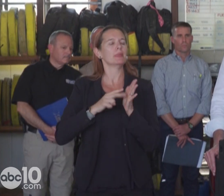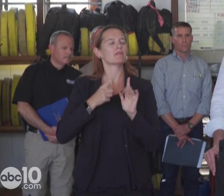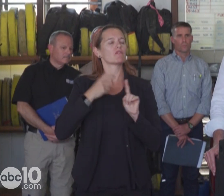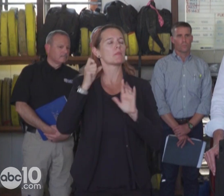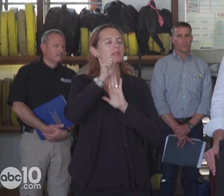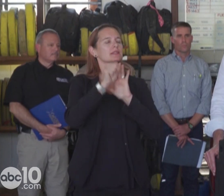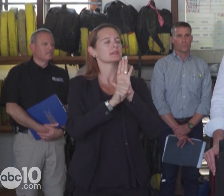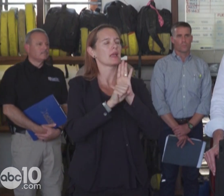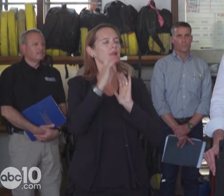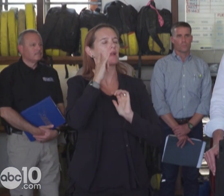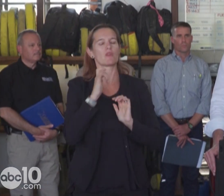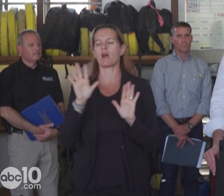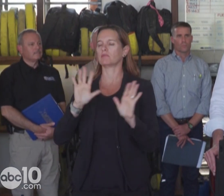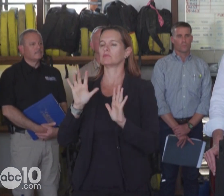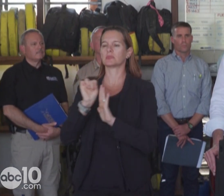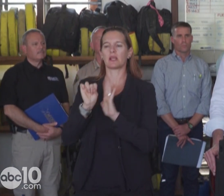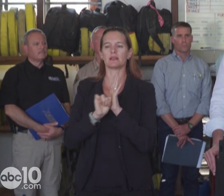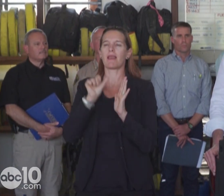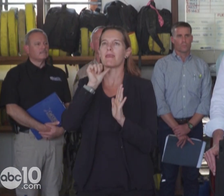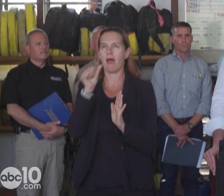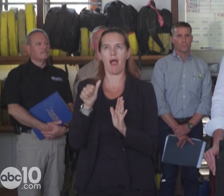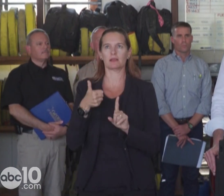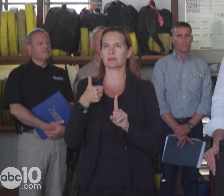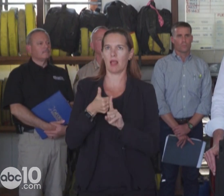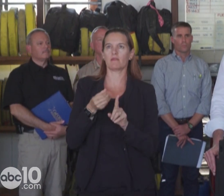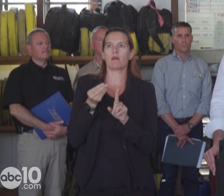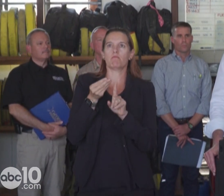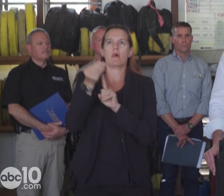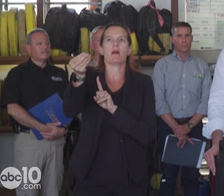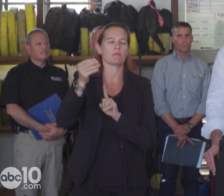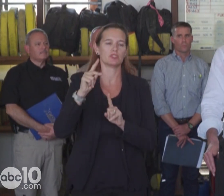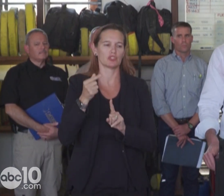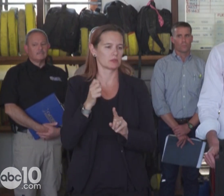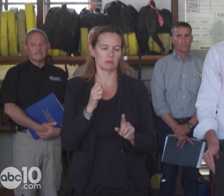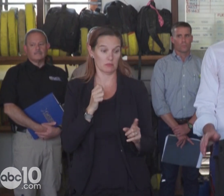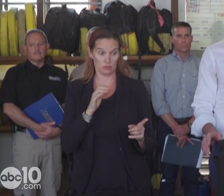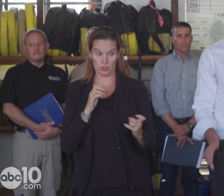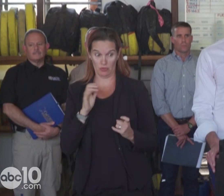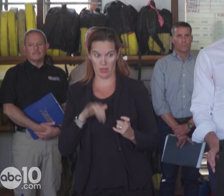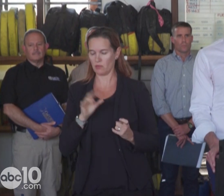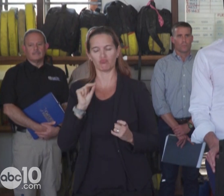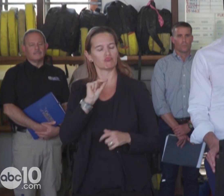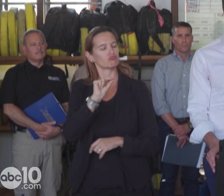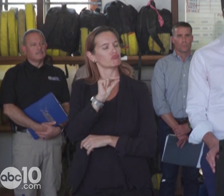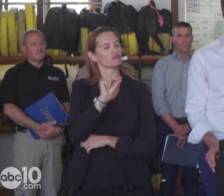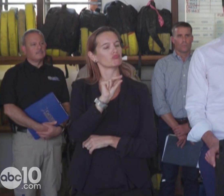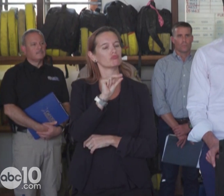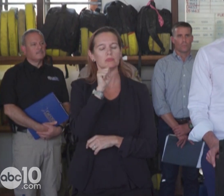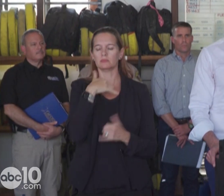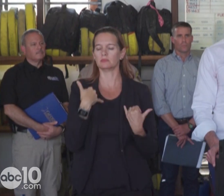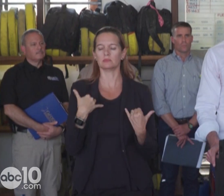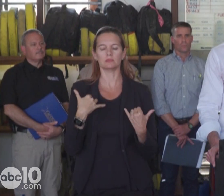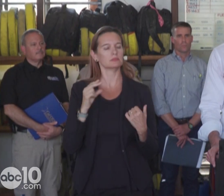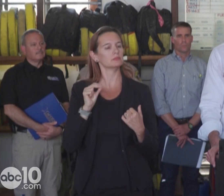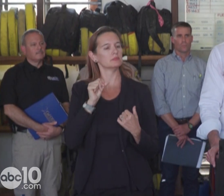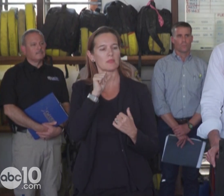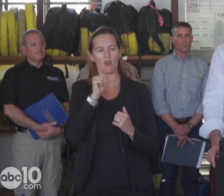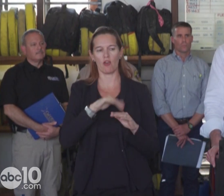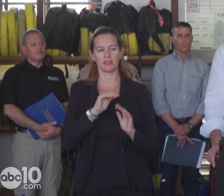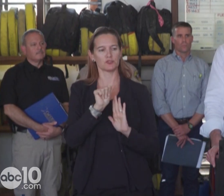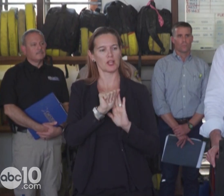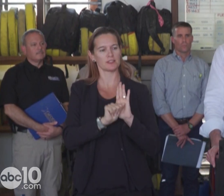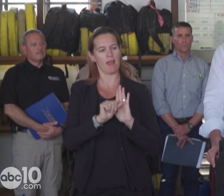The state is not making a bid to purchase PG&E. If that's the question, that is not currently on our agenda.